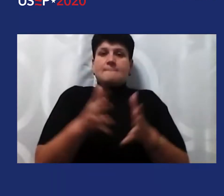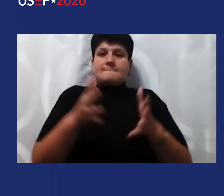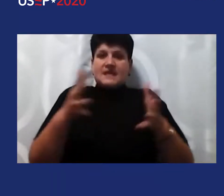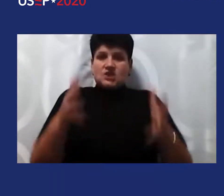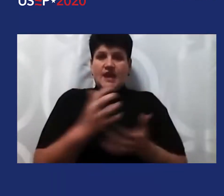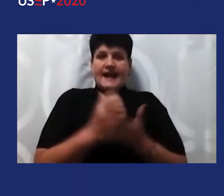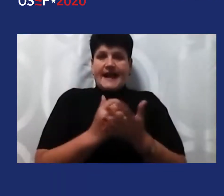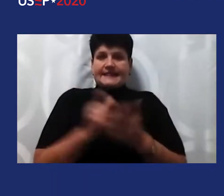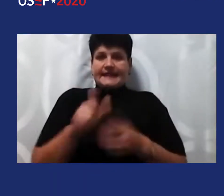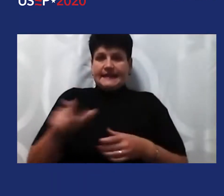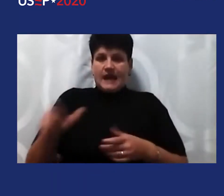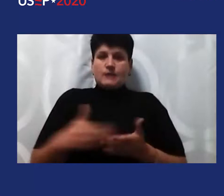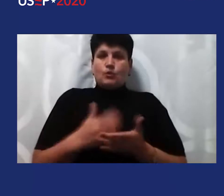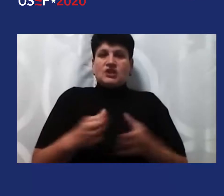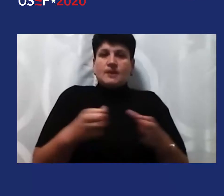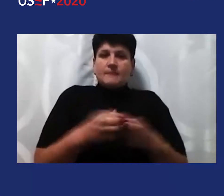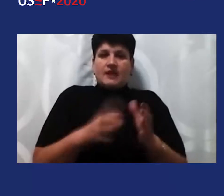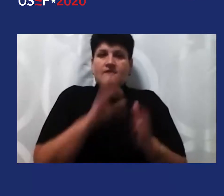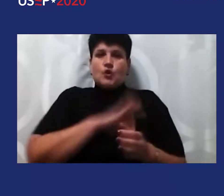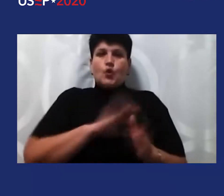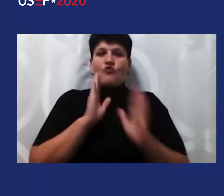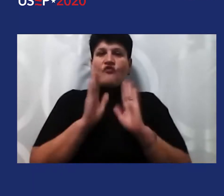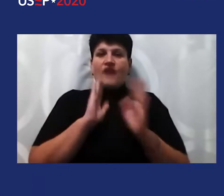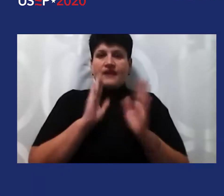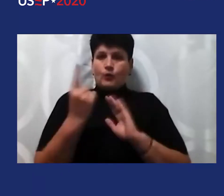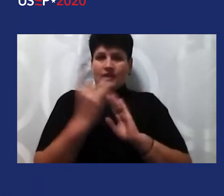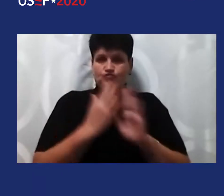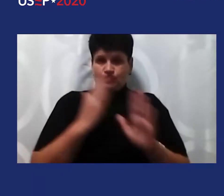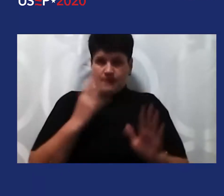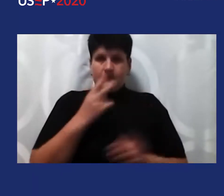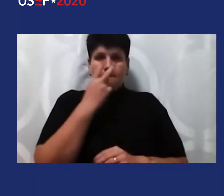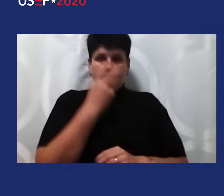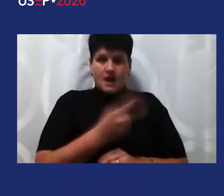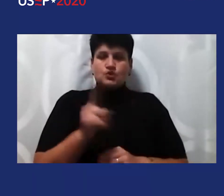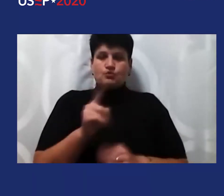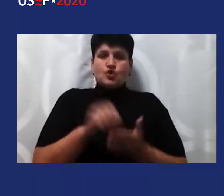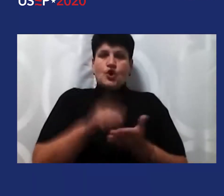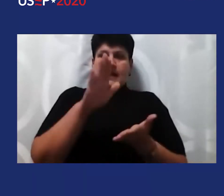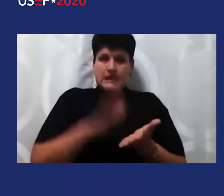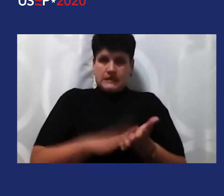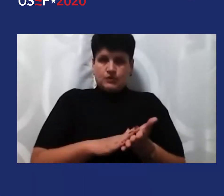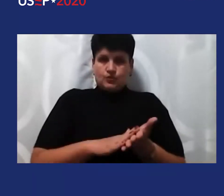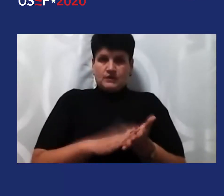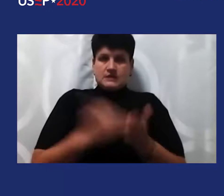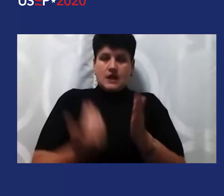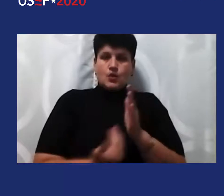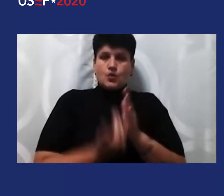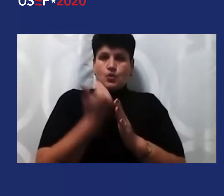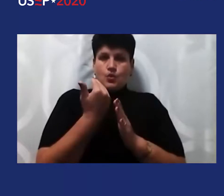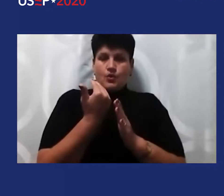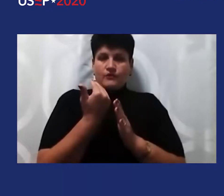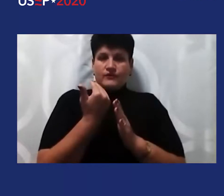we are seeing that more and more candidates from political